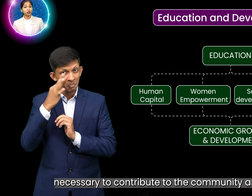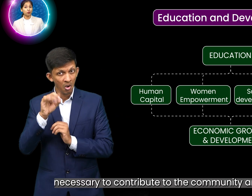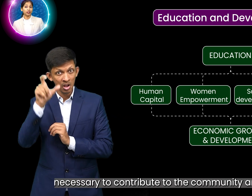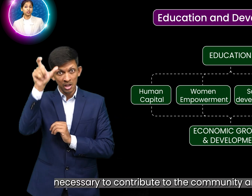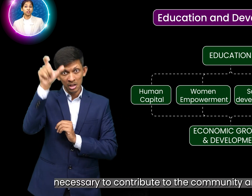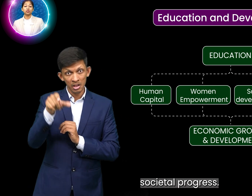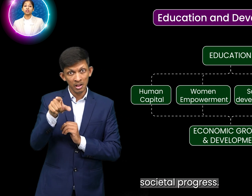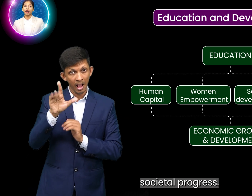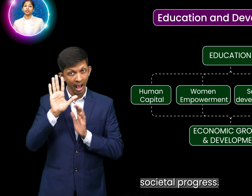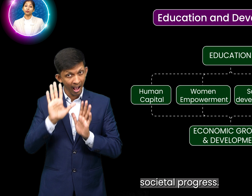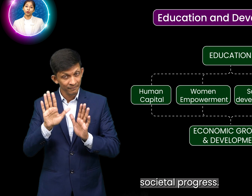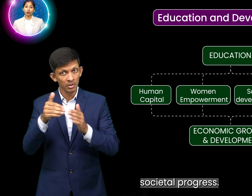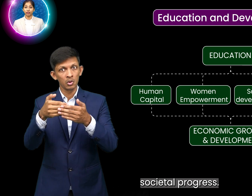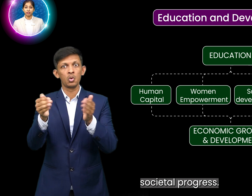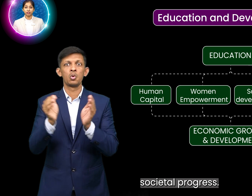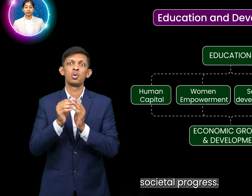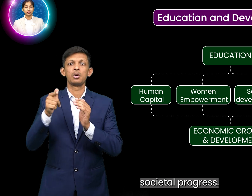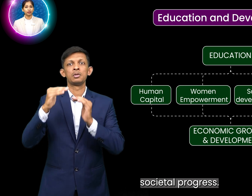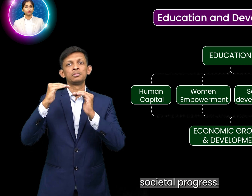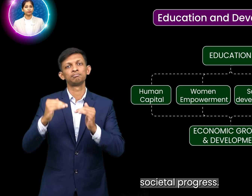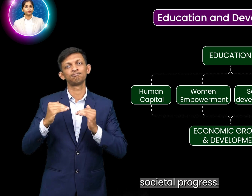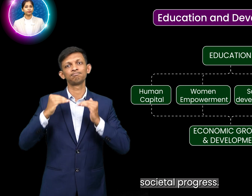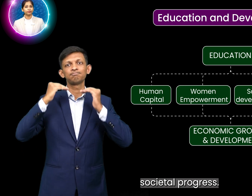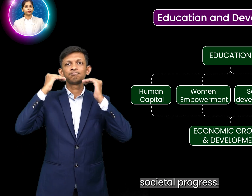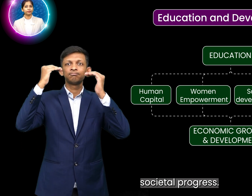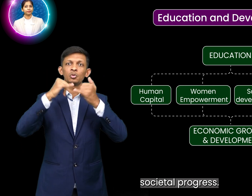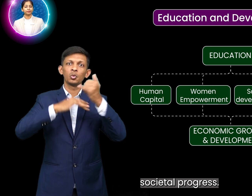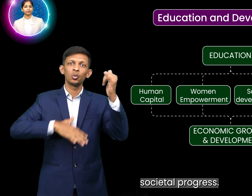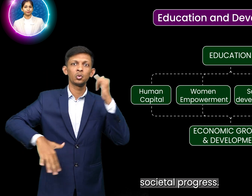and advance societal progress.